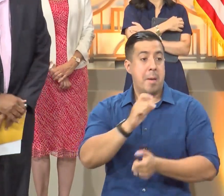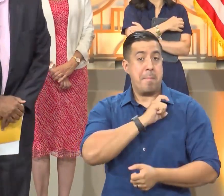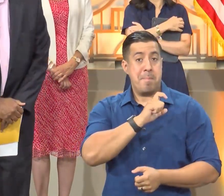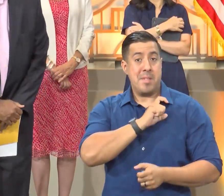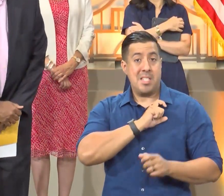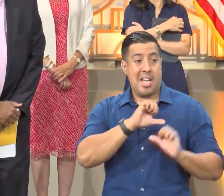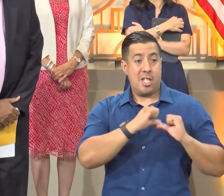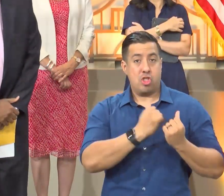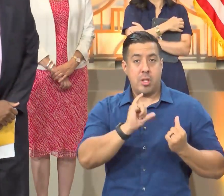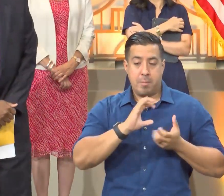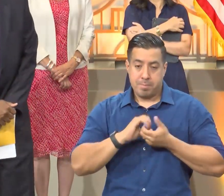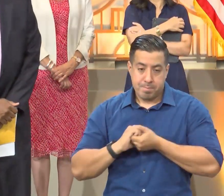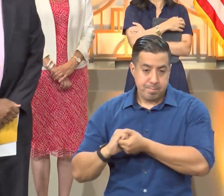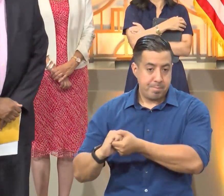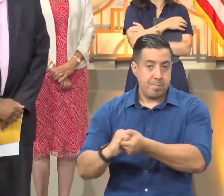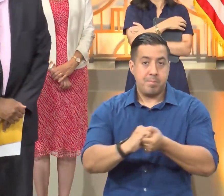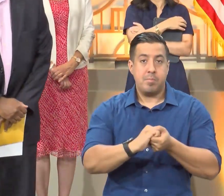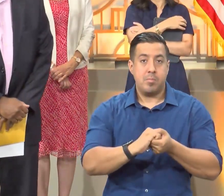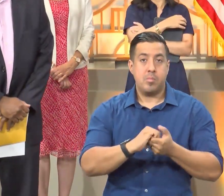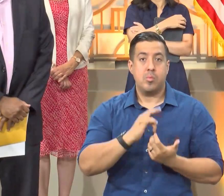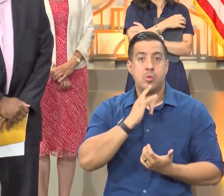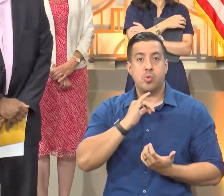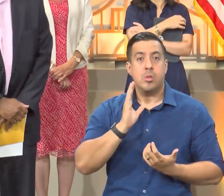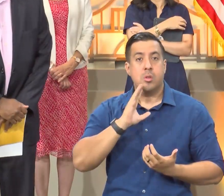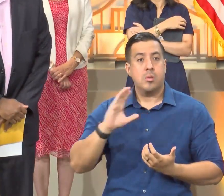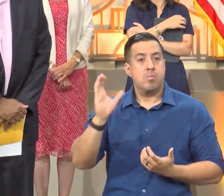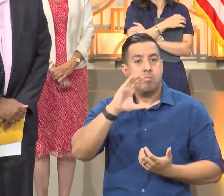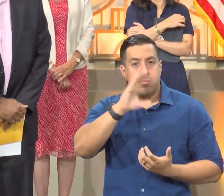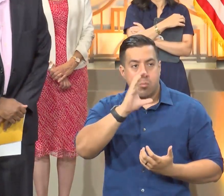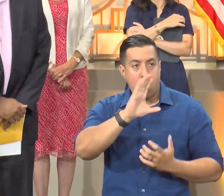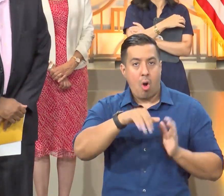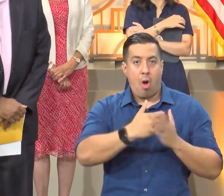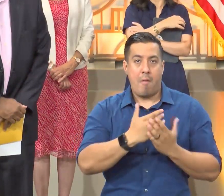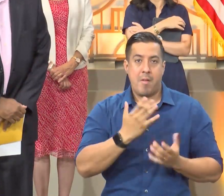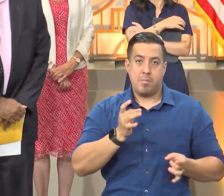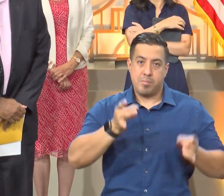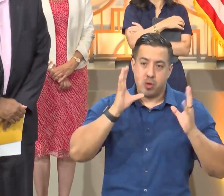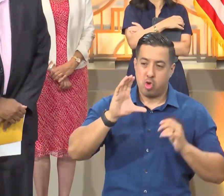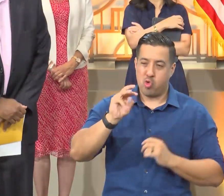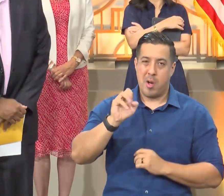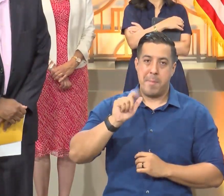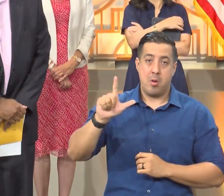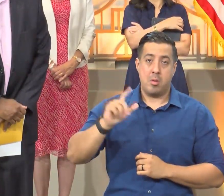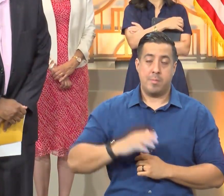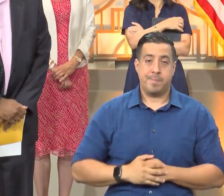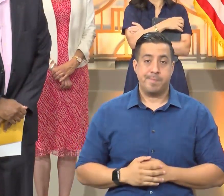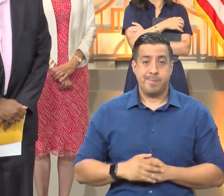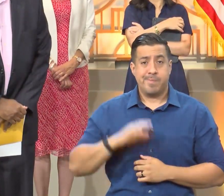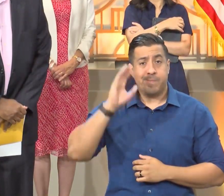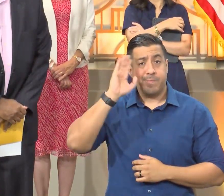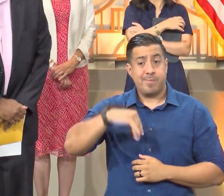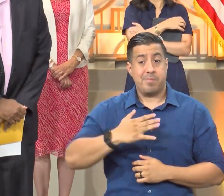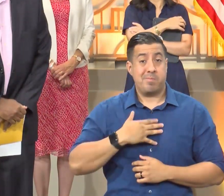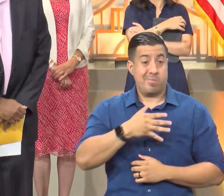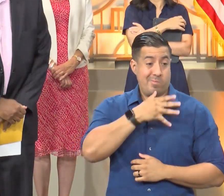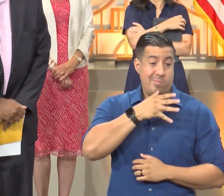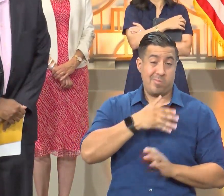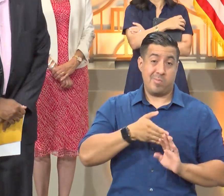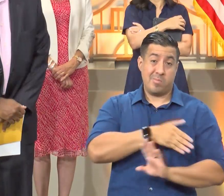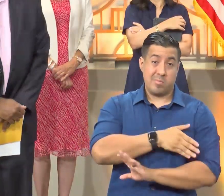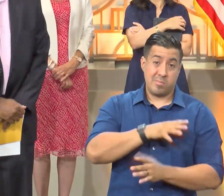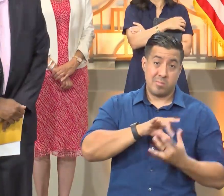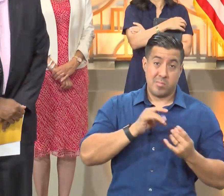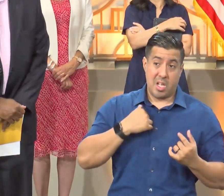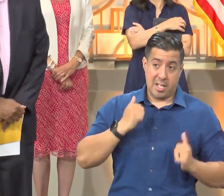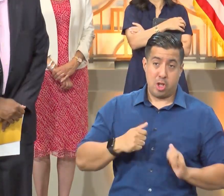in this region to come after the violent criminals. So, you know what? My mother used to say it all the time. I can show